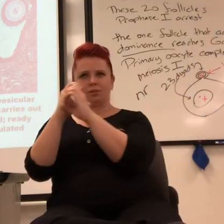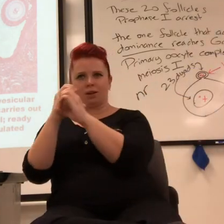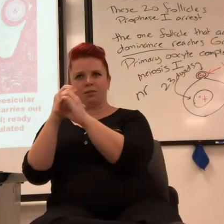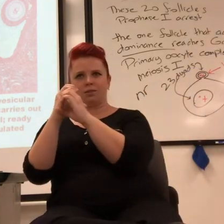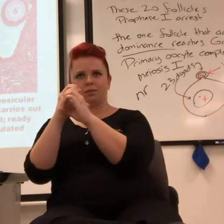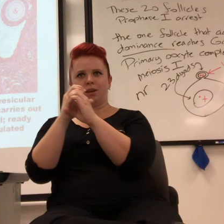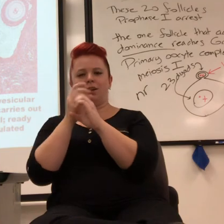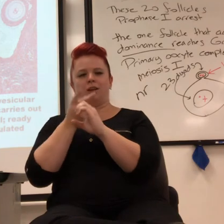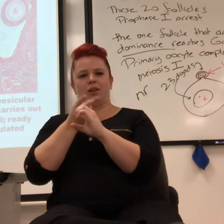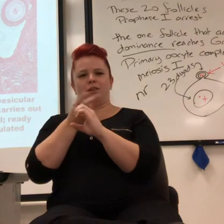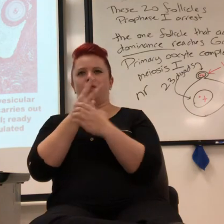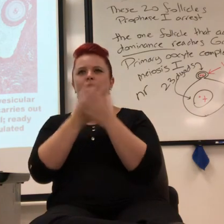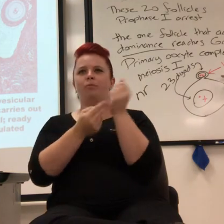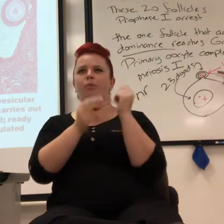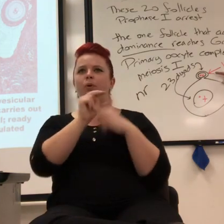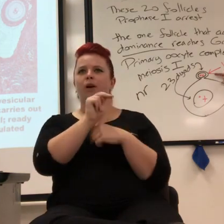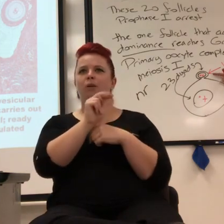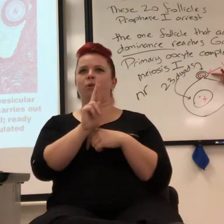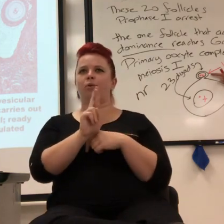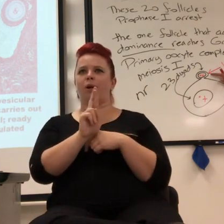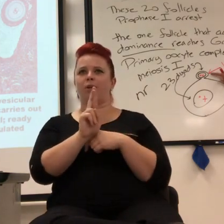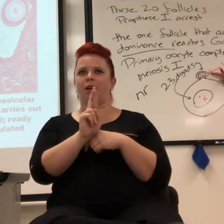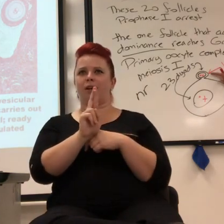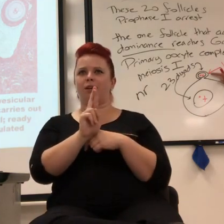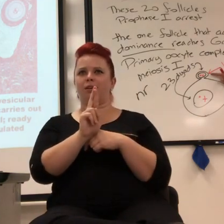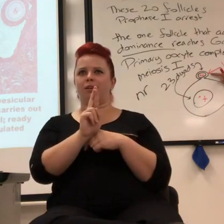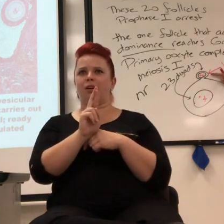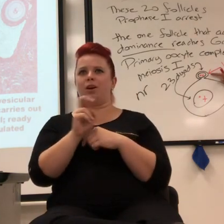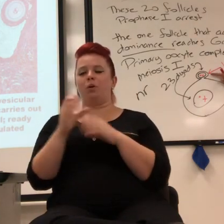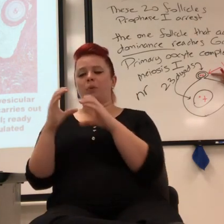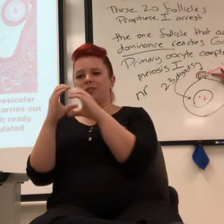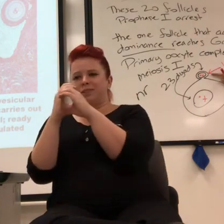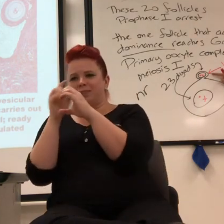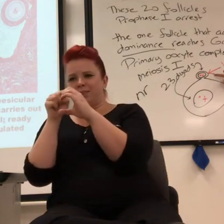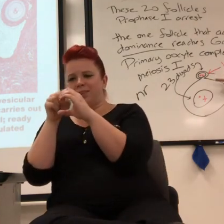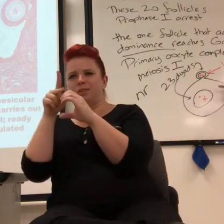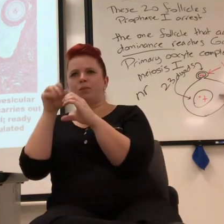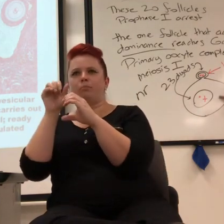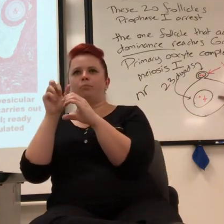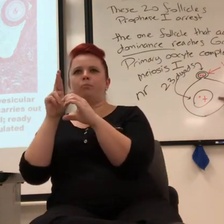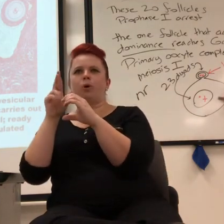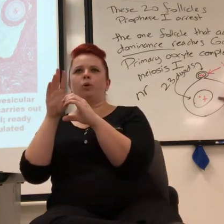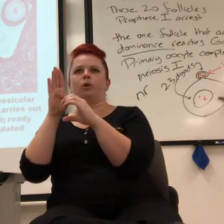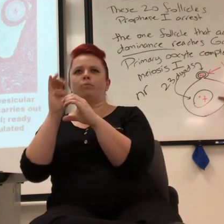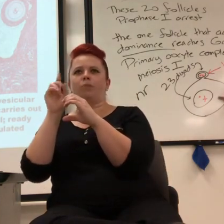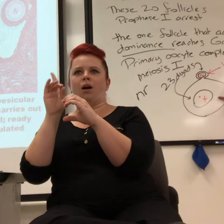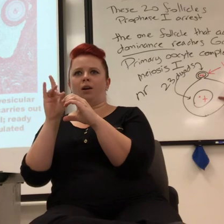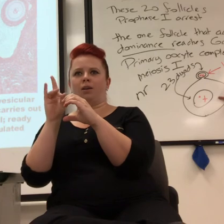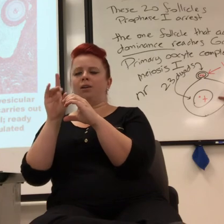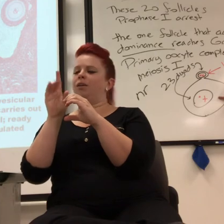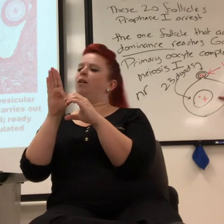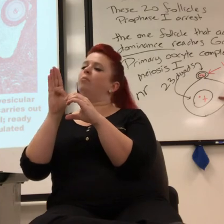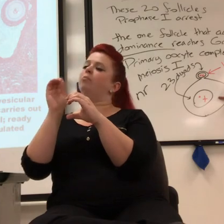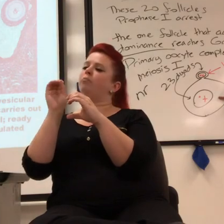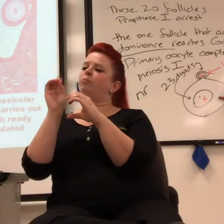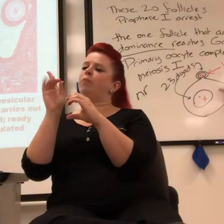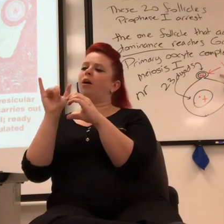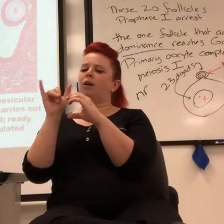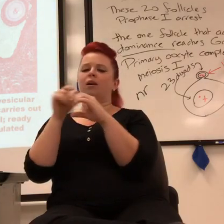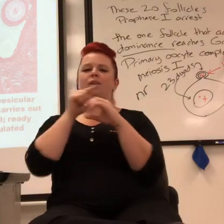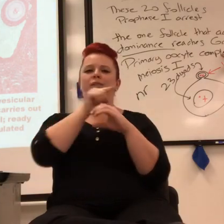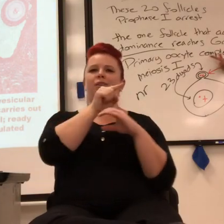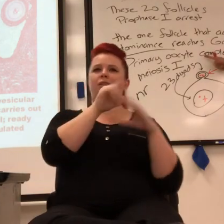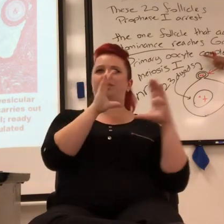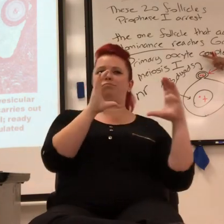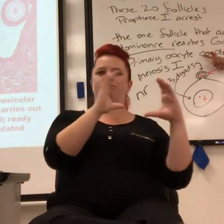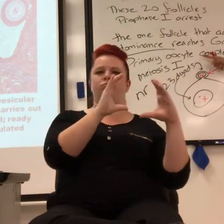they're haploid replicated. We just call this cell that got no cytoplasm the polar body. Now this cell, you're done with meiosis one.